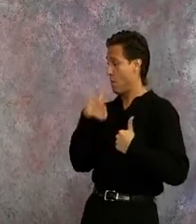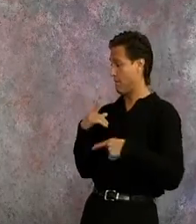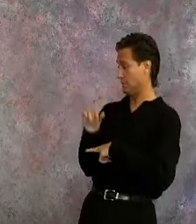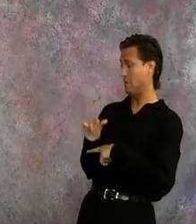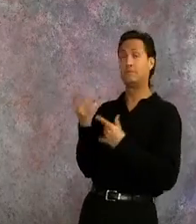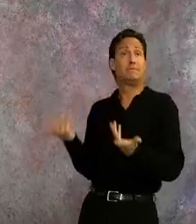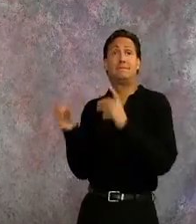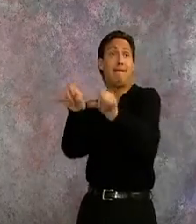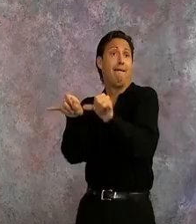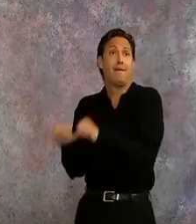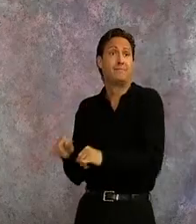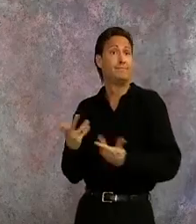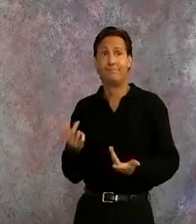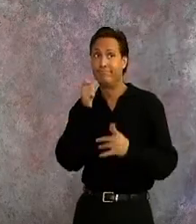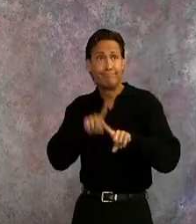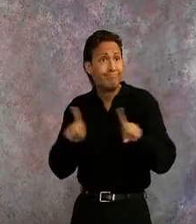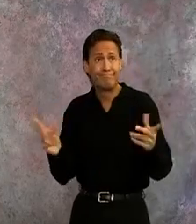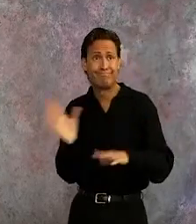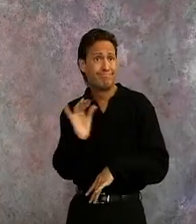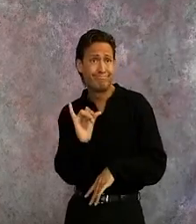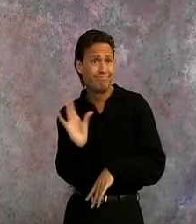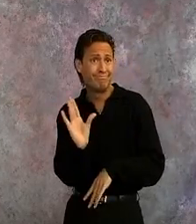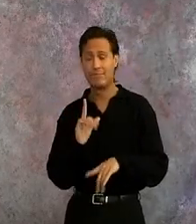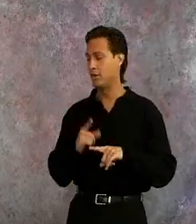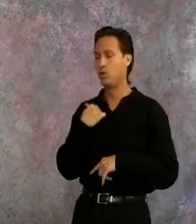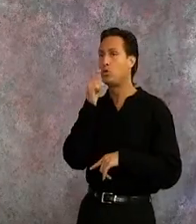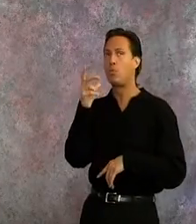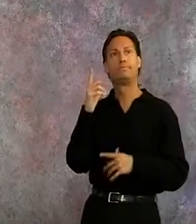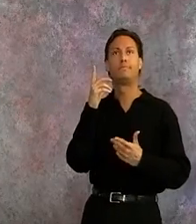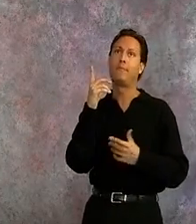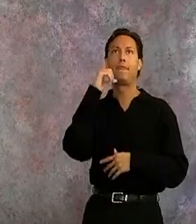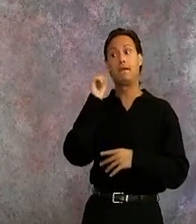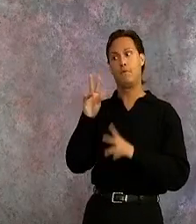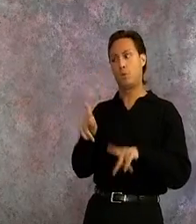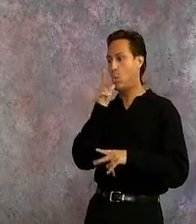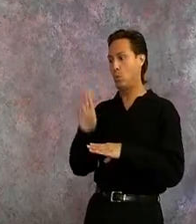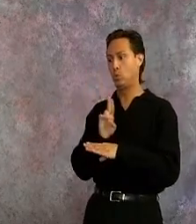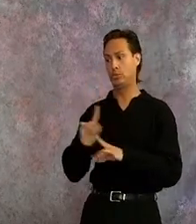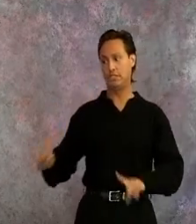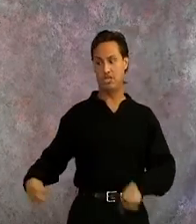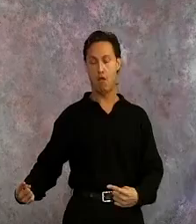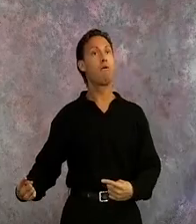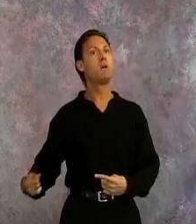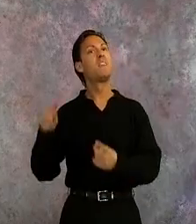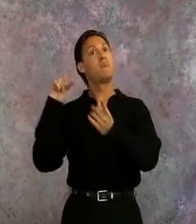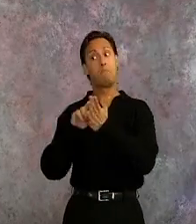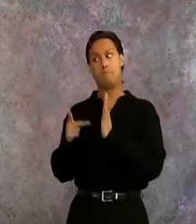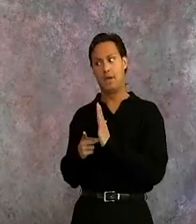as for able-bodied people. You can't assume that because a guy in a wheelchair is on this trip that the trip needs to be easy or